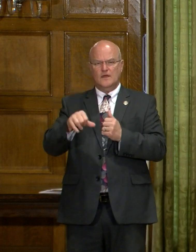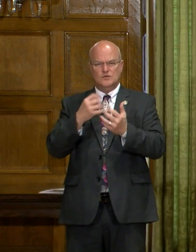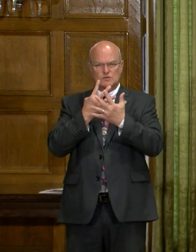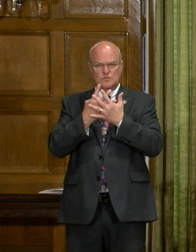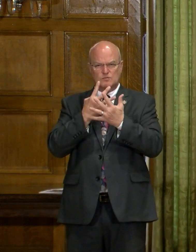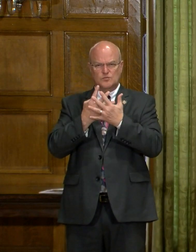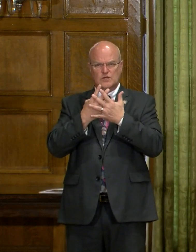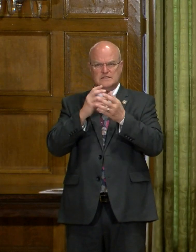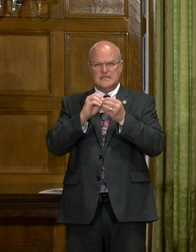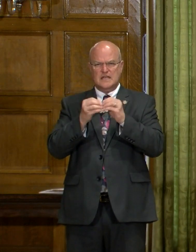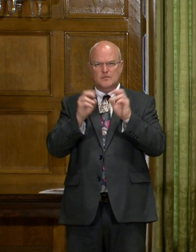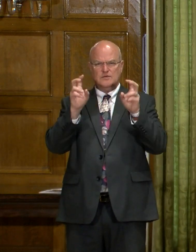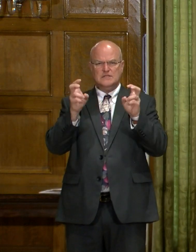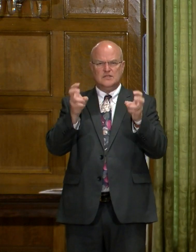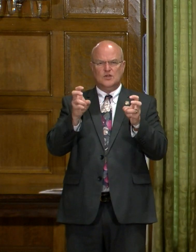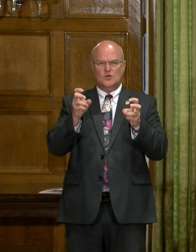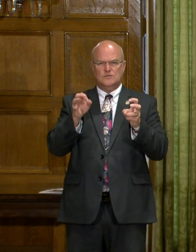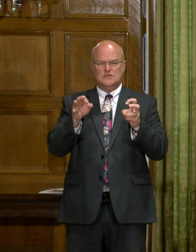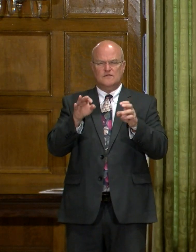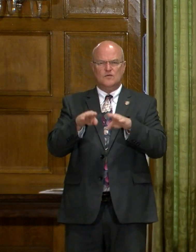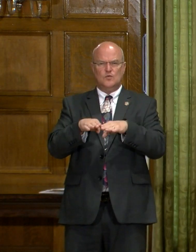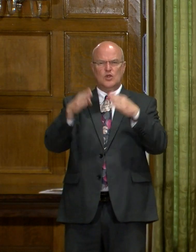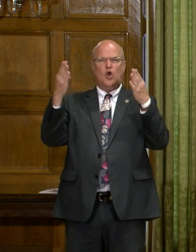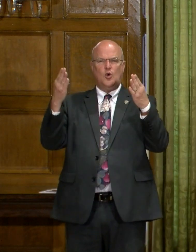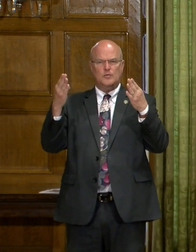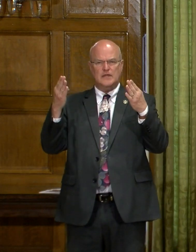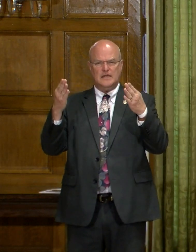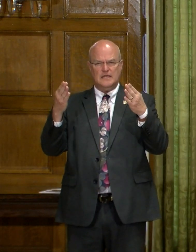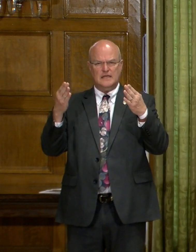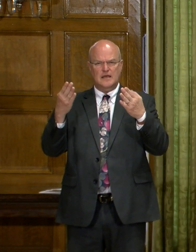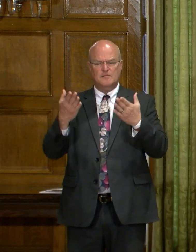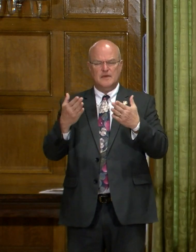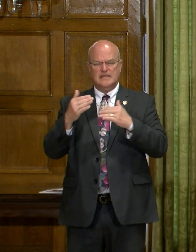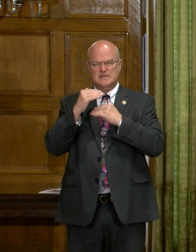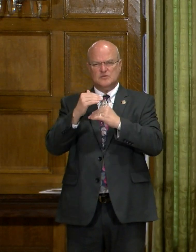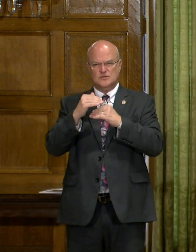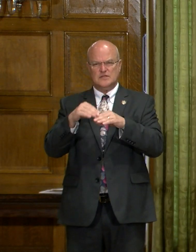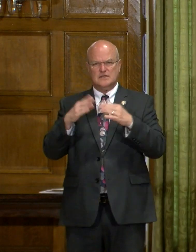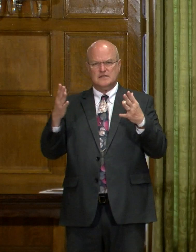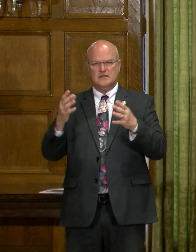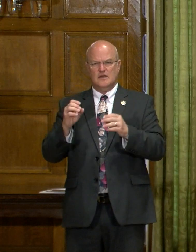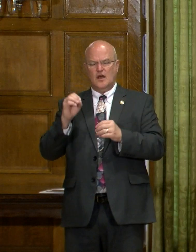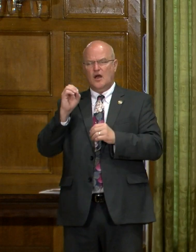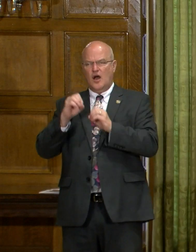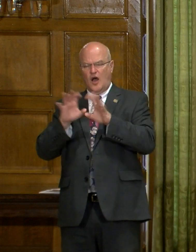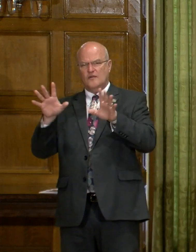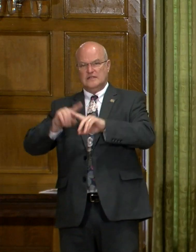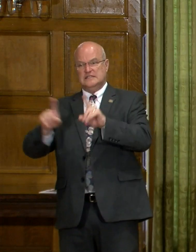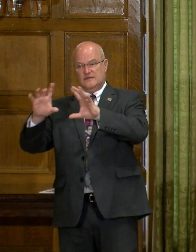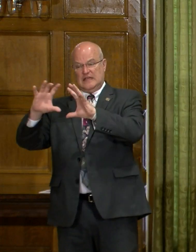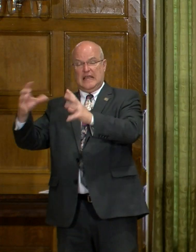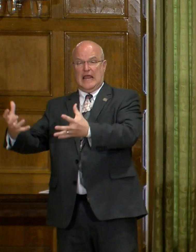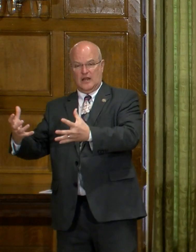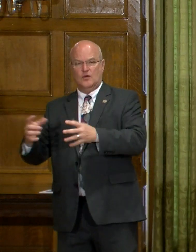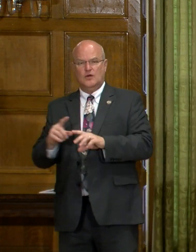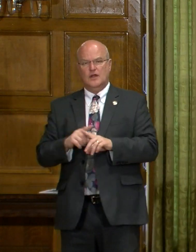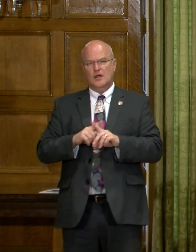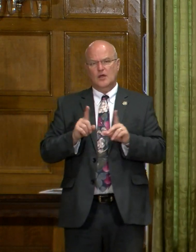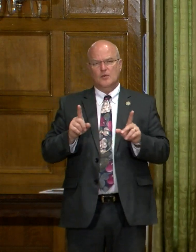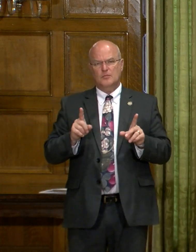prison numbers in terms of reopening and maybe lifting some of those restrictions? I mean, obviously that's a different category,